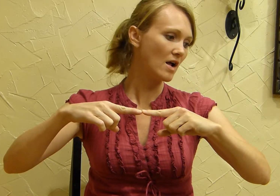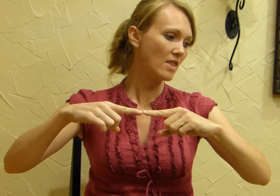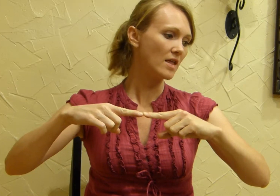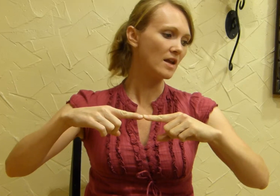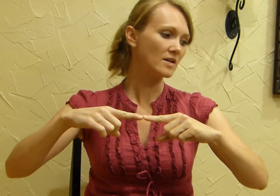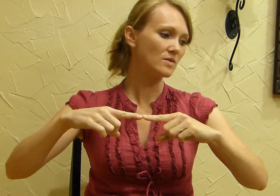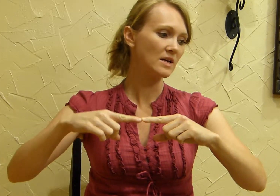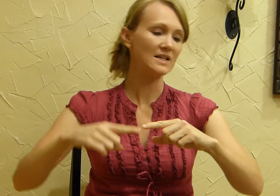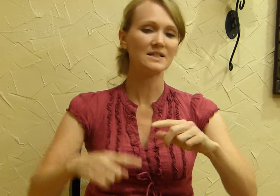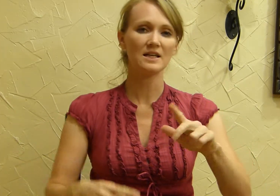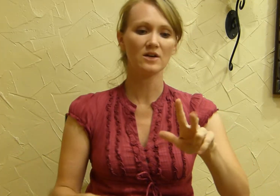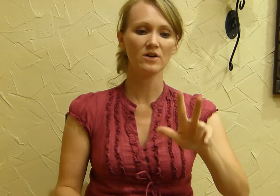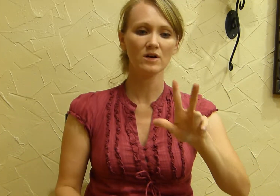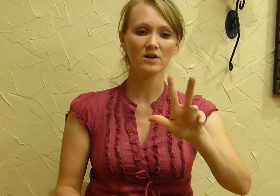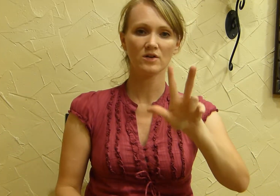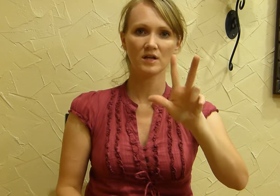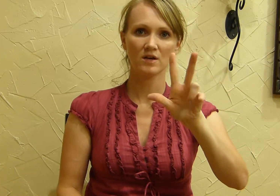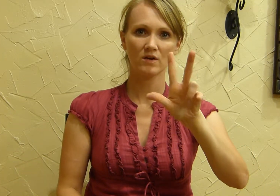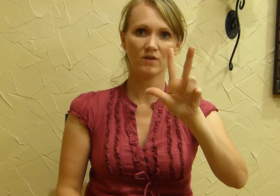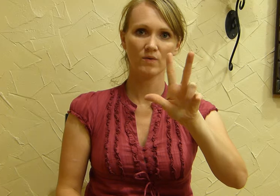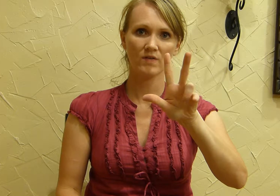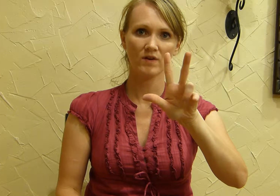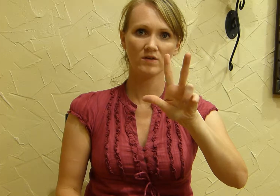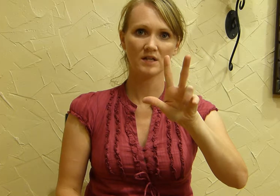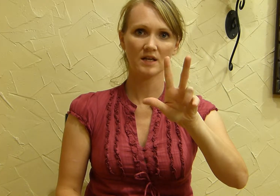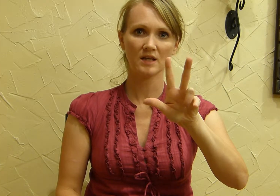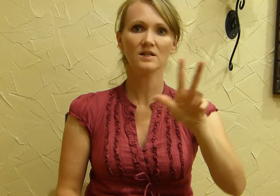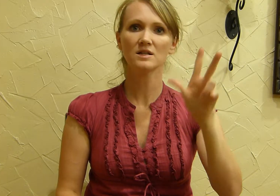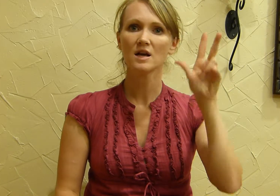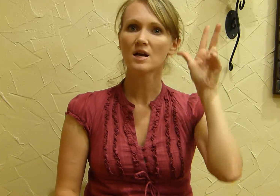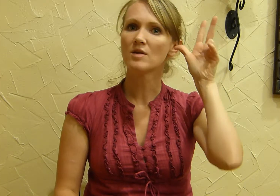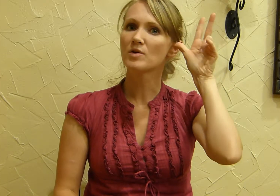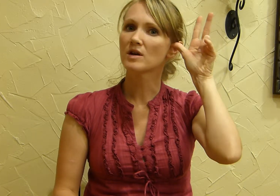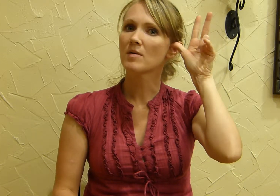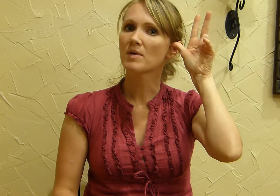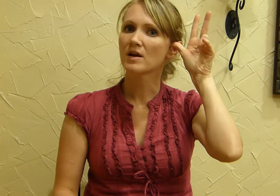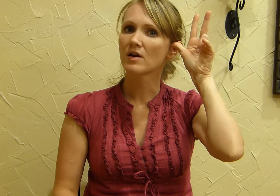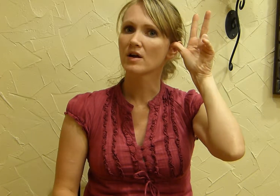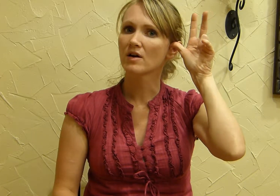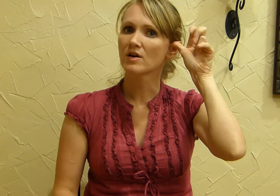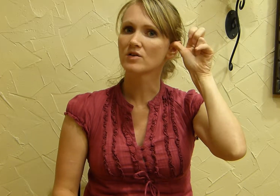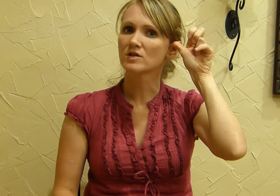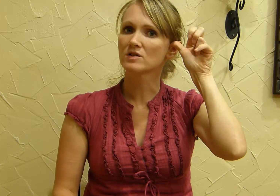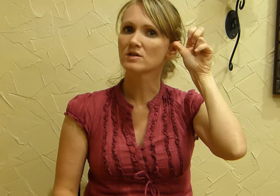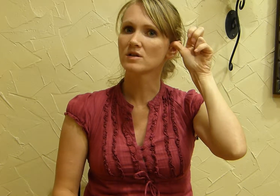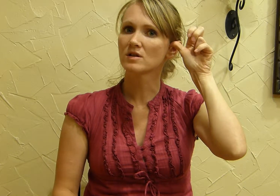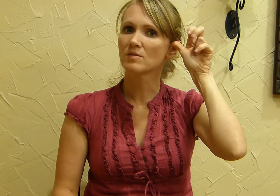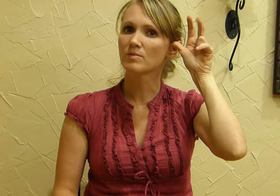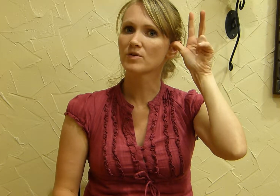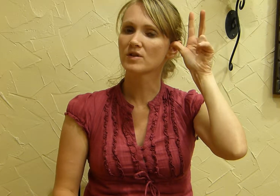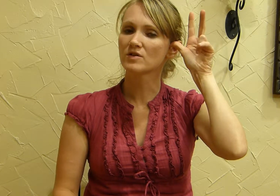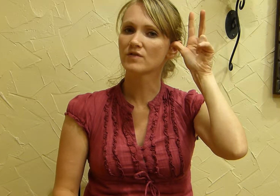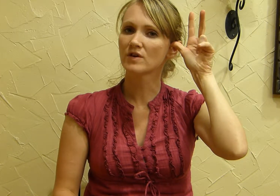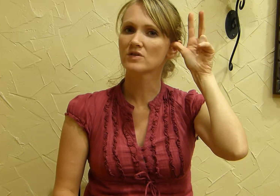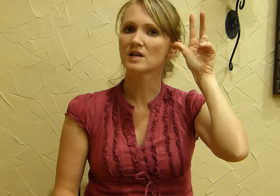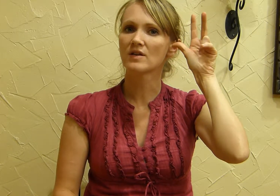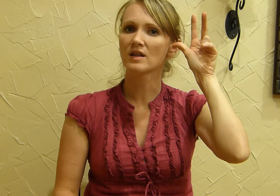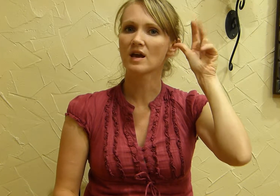The next one is here. You take your 3 fingers like this, you put it up by your ear, and you just put the 2 fingers down like that.